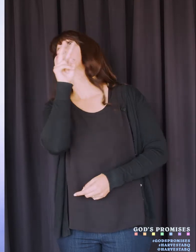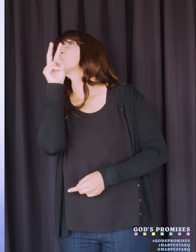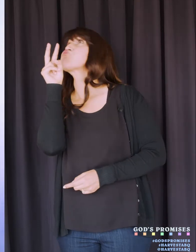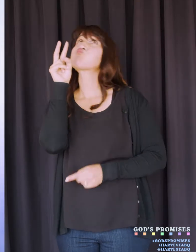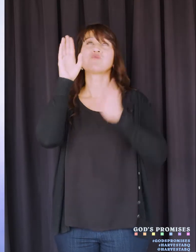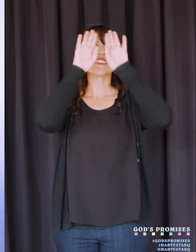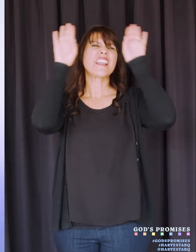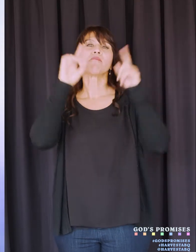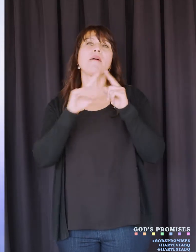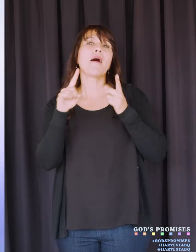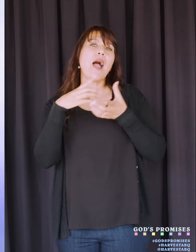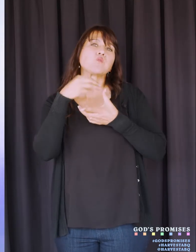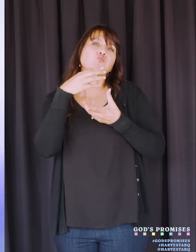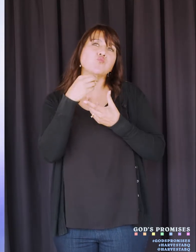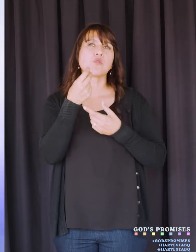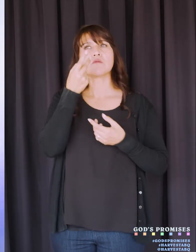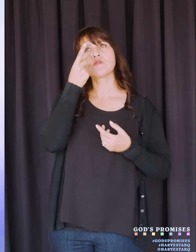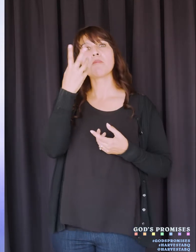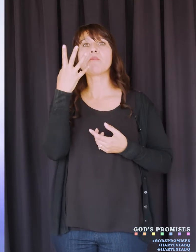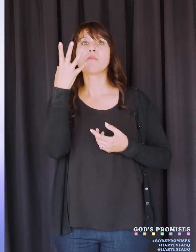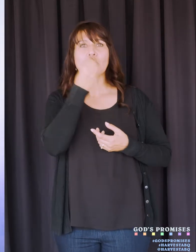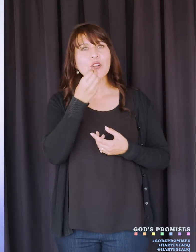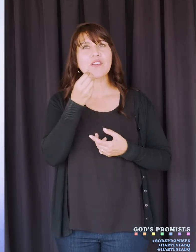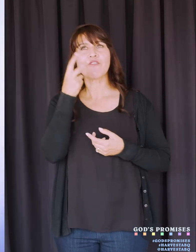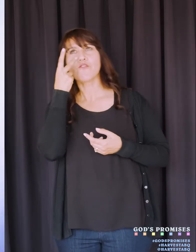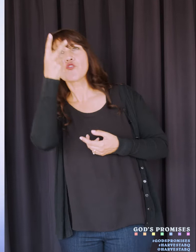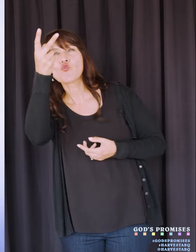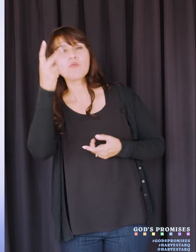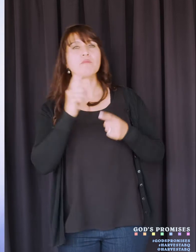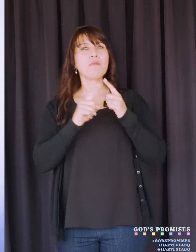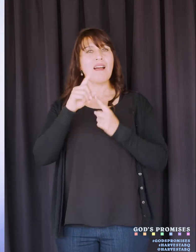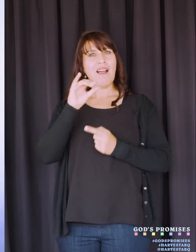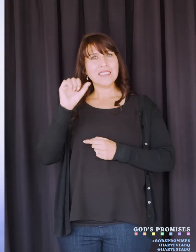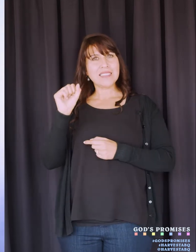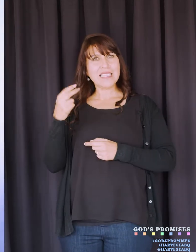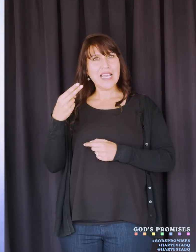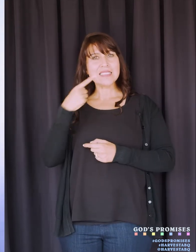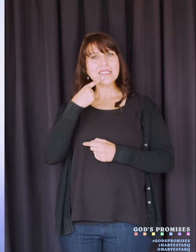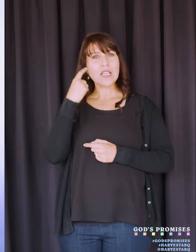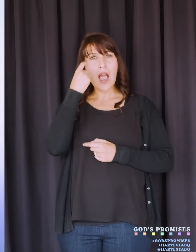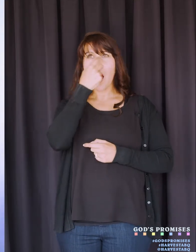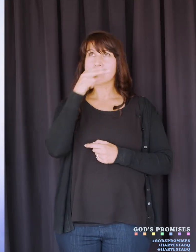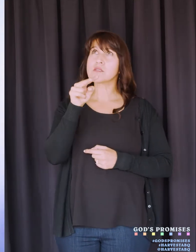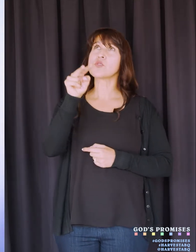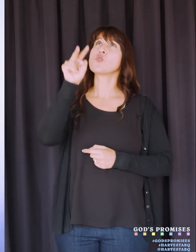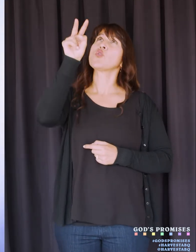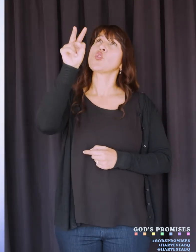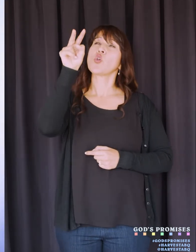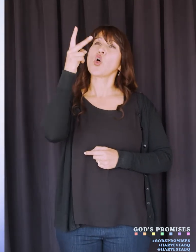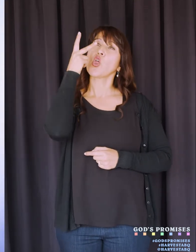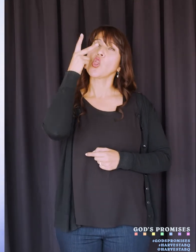the ceiling. Maybe you're outside right now. You got a better view, but this is what Isaiah says. He says, lift up your eyes and